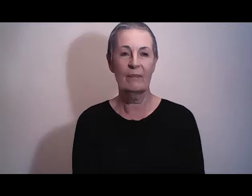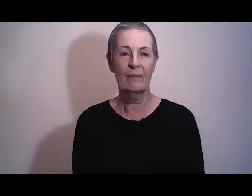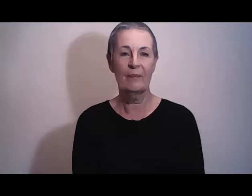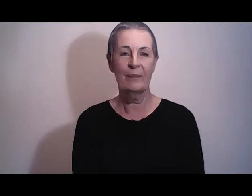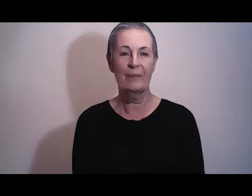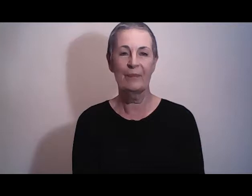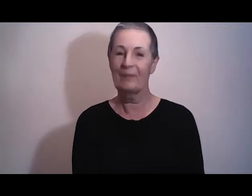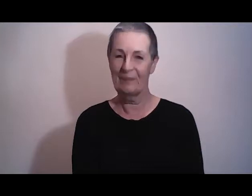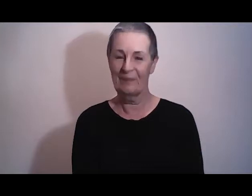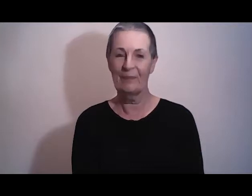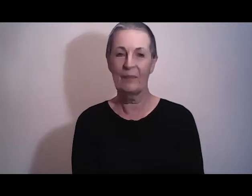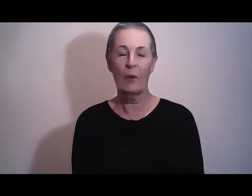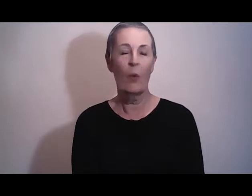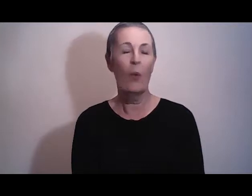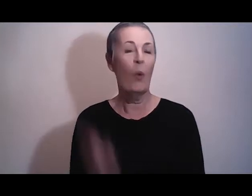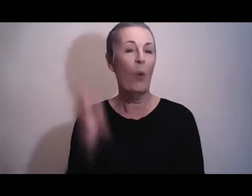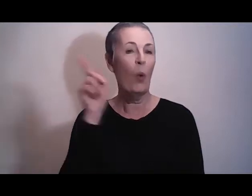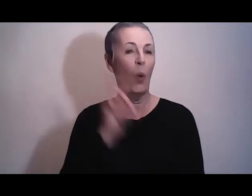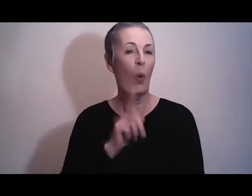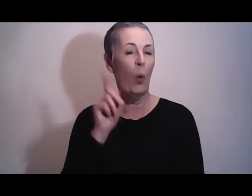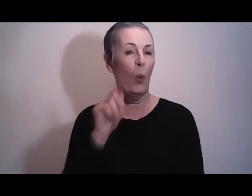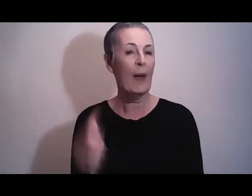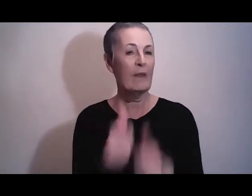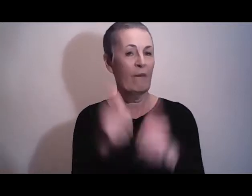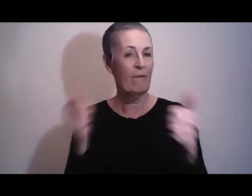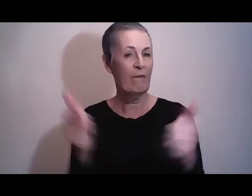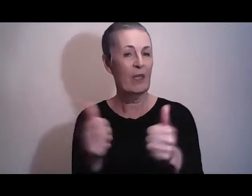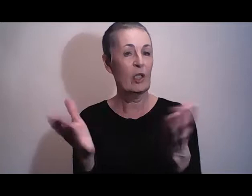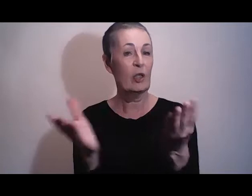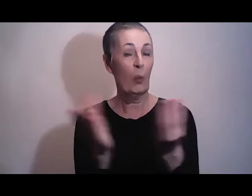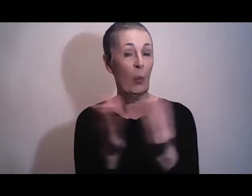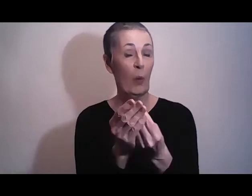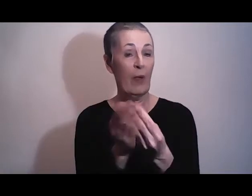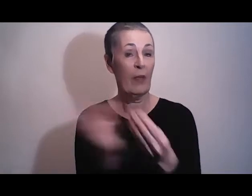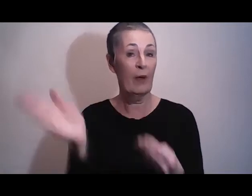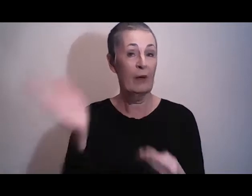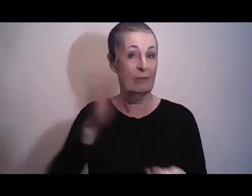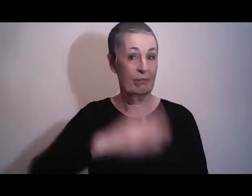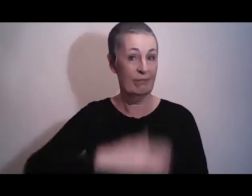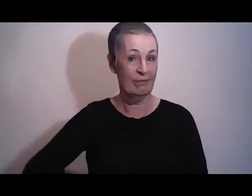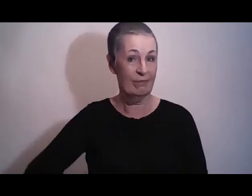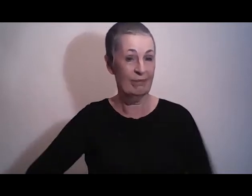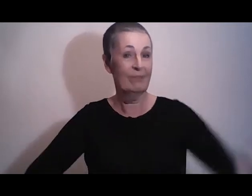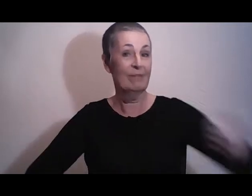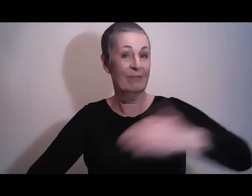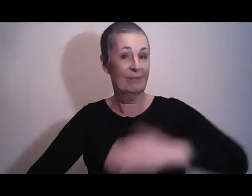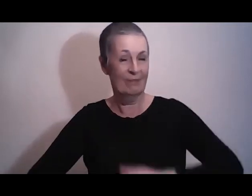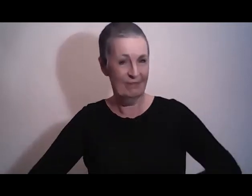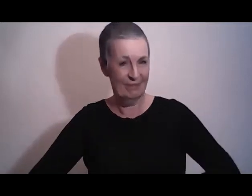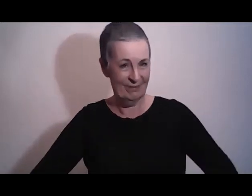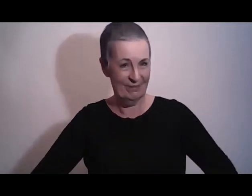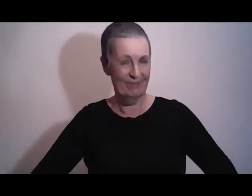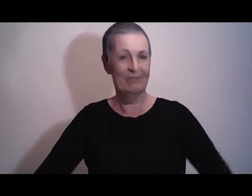And I always end up with my hands on my lower dantian. Lower dantian is a Mandarin version